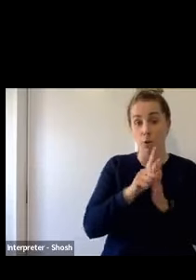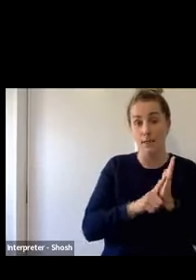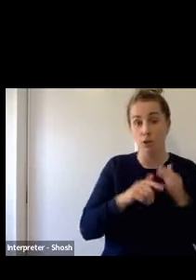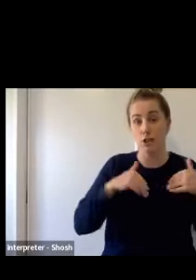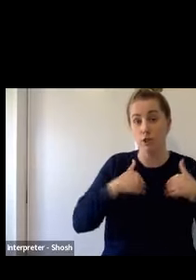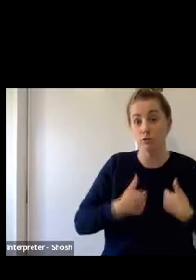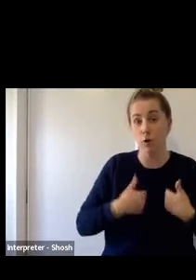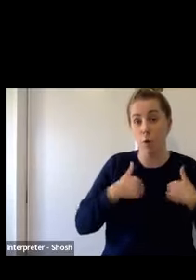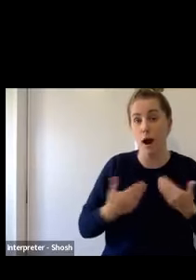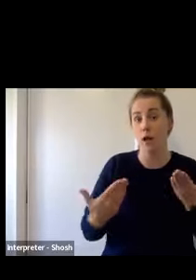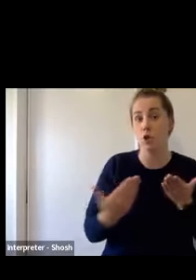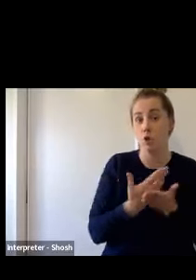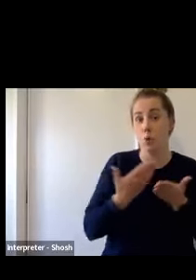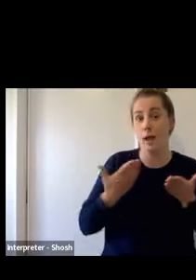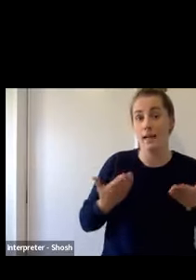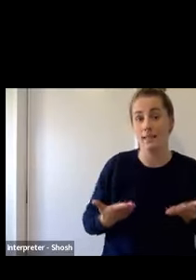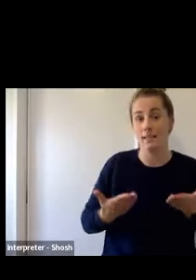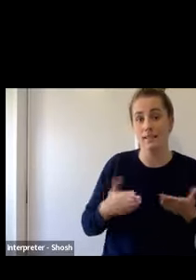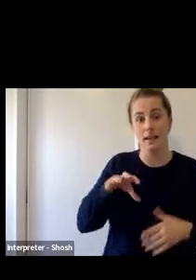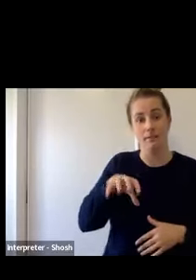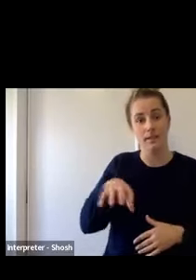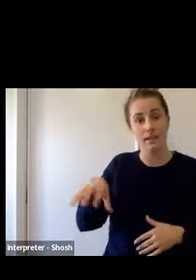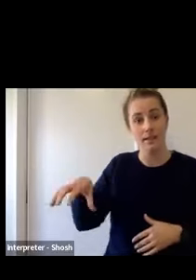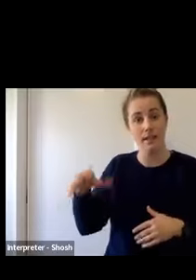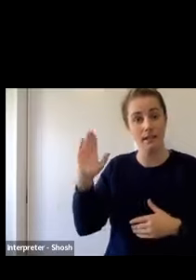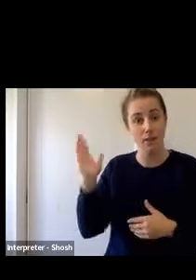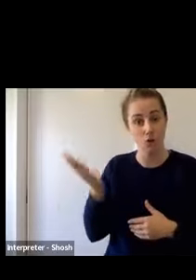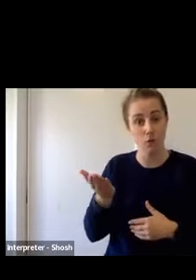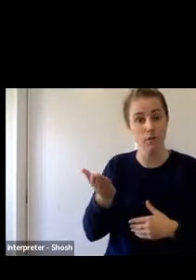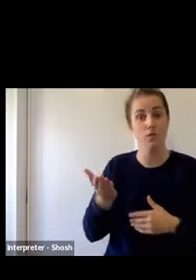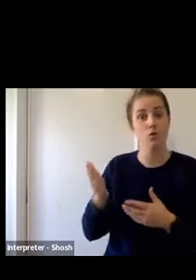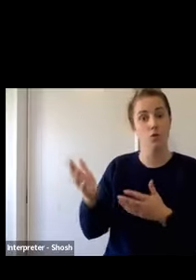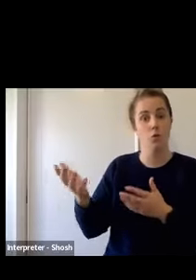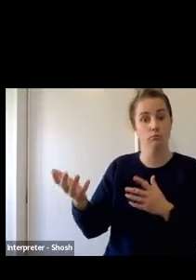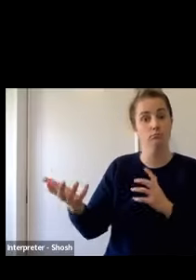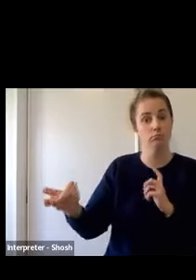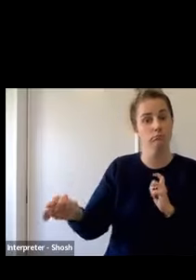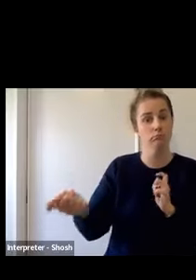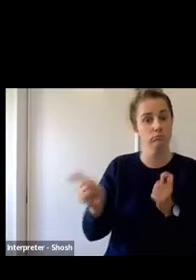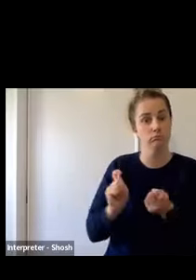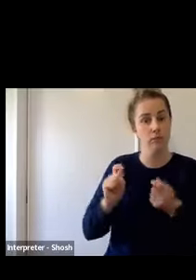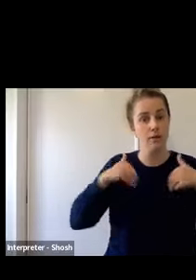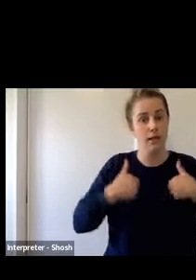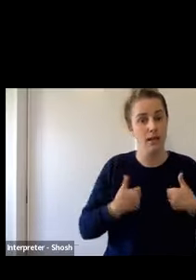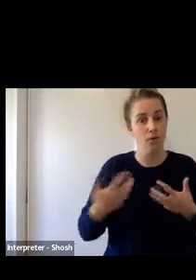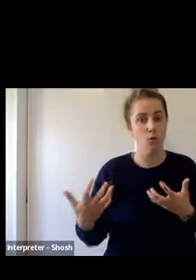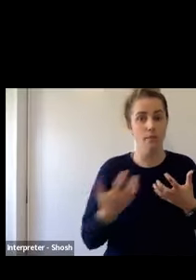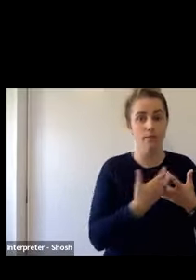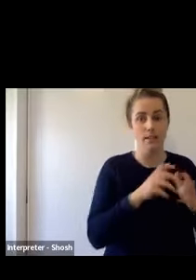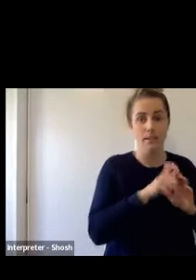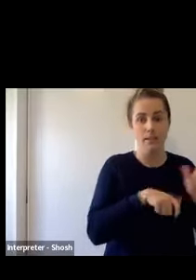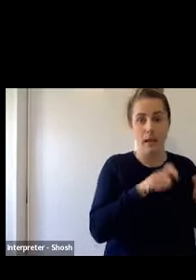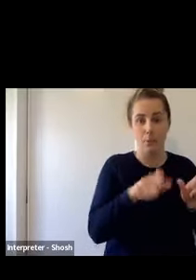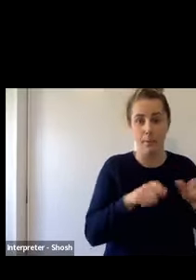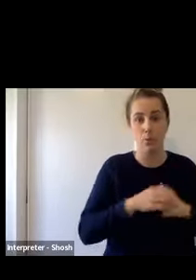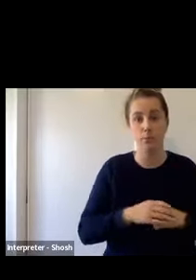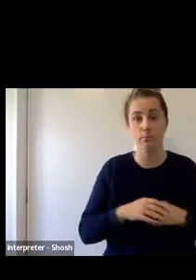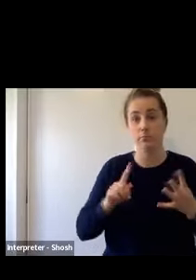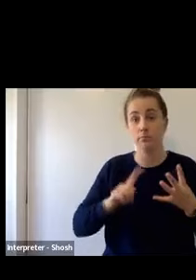require new and existing facilities and services to accommodate the needs of disabled people. That